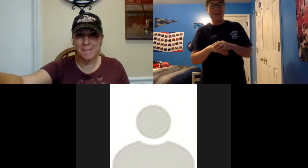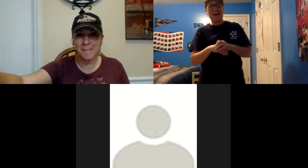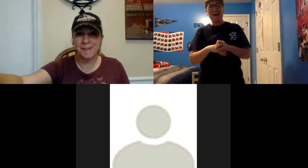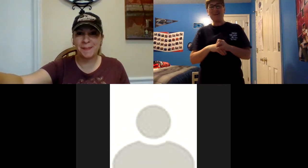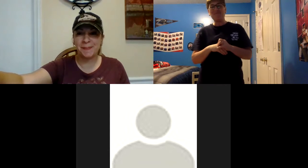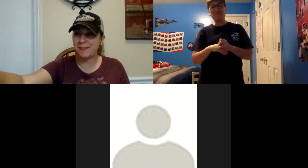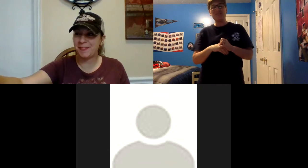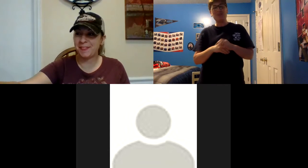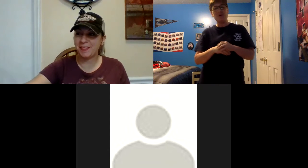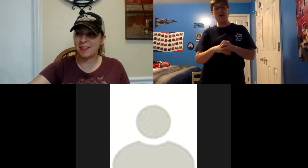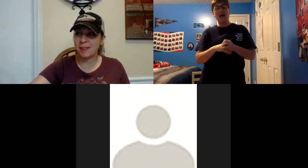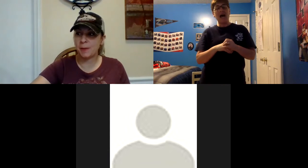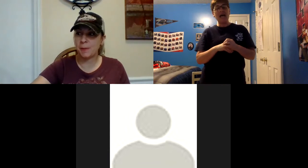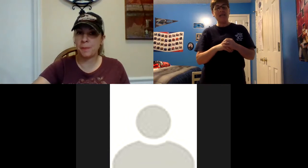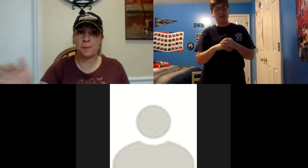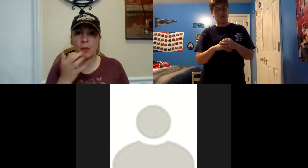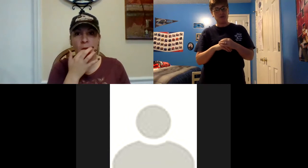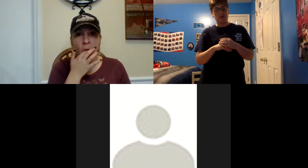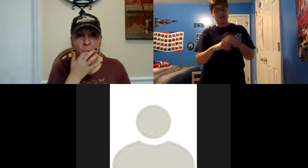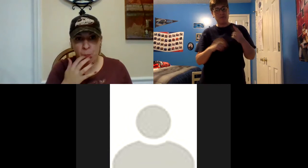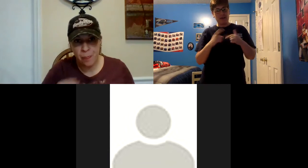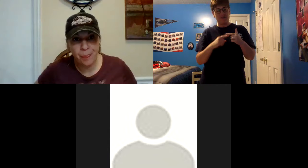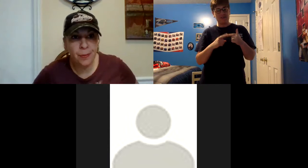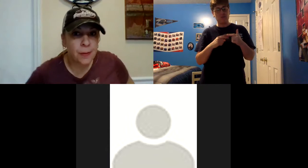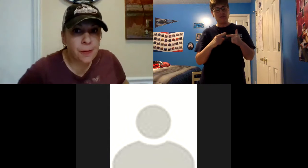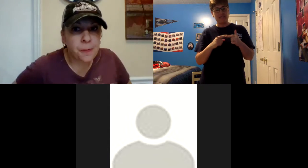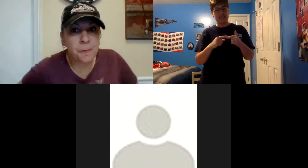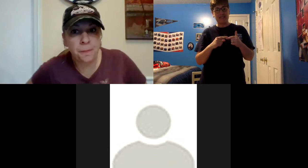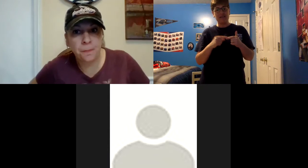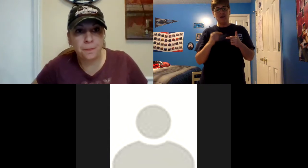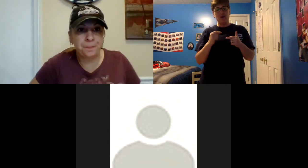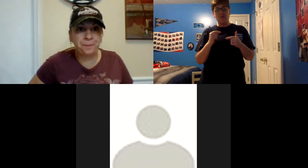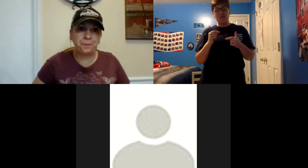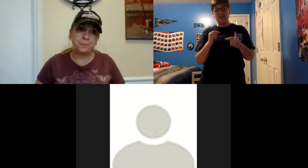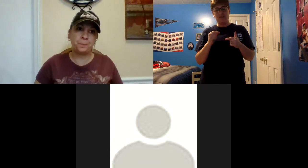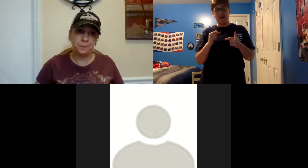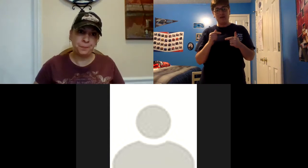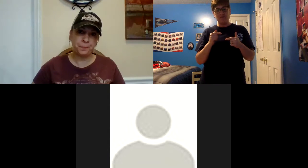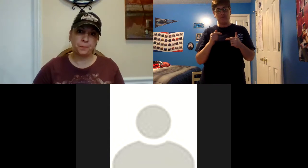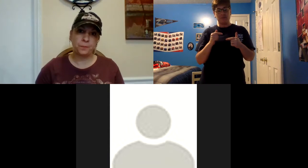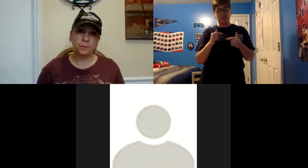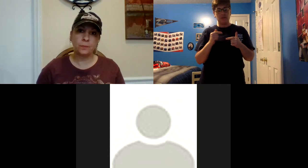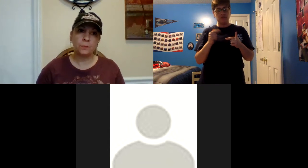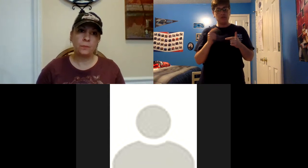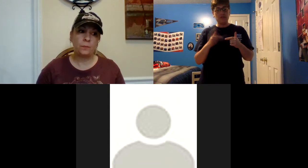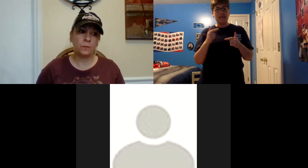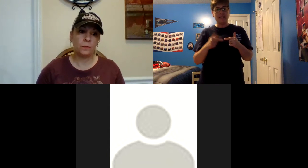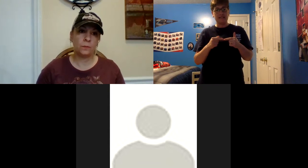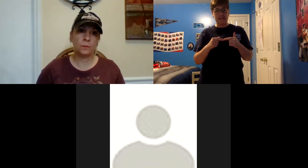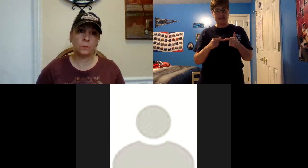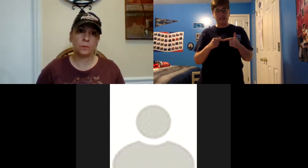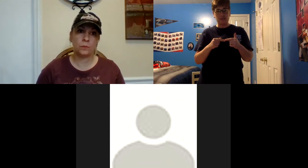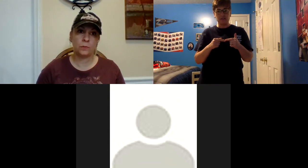remember. So I had learned breakfast once again with, you know, doing